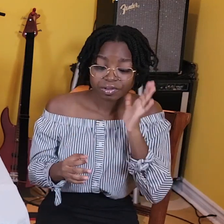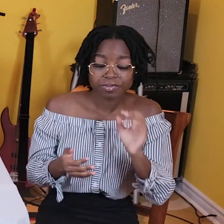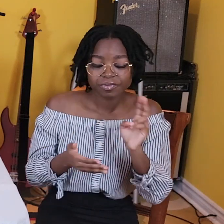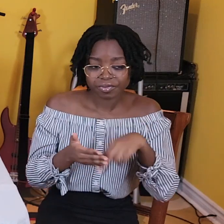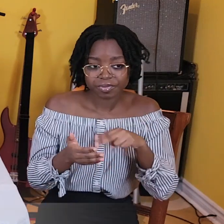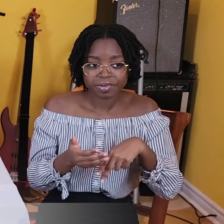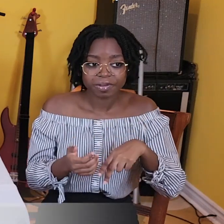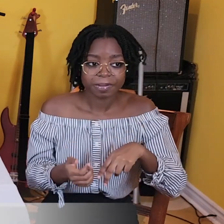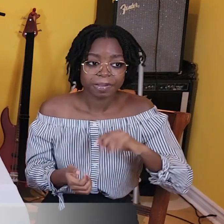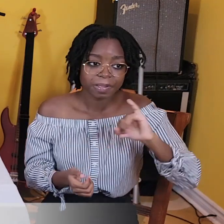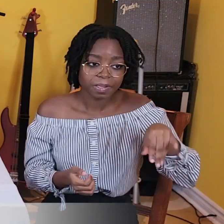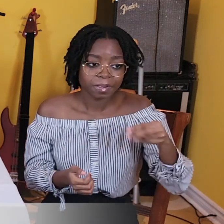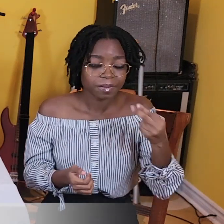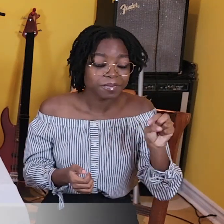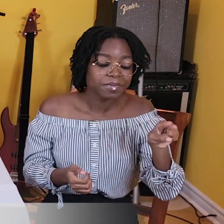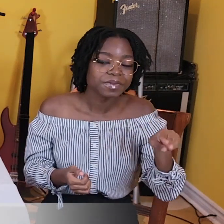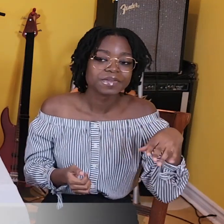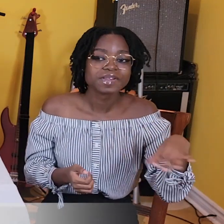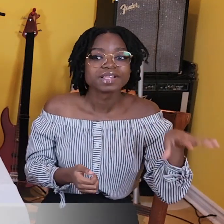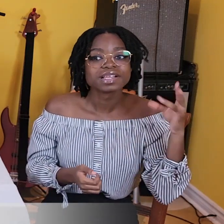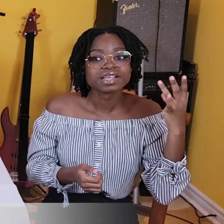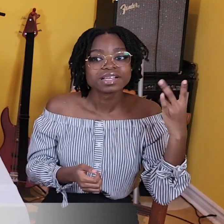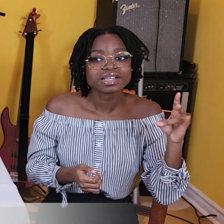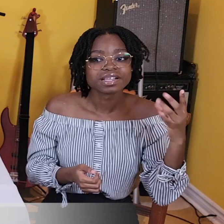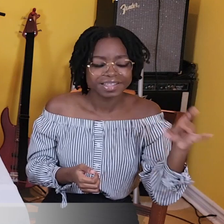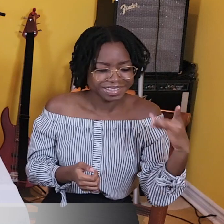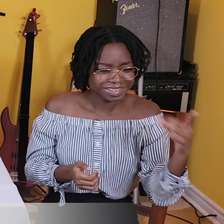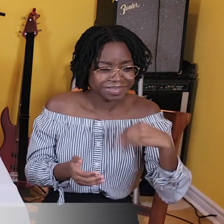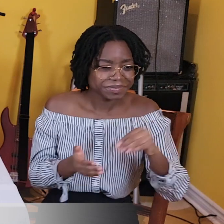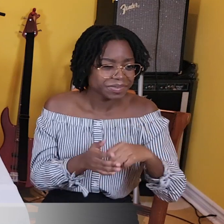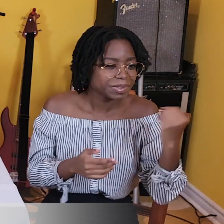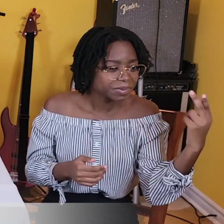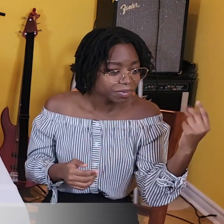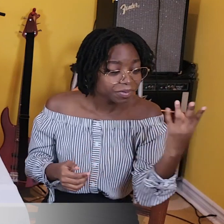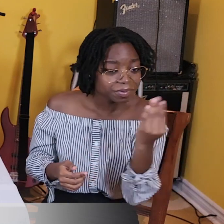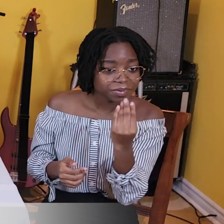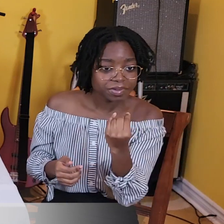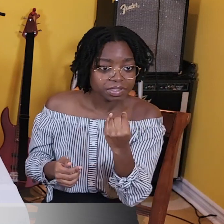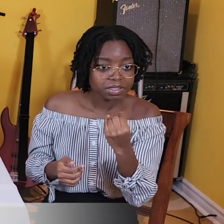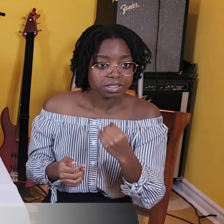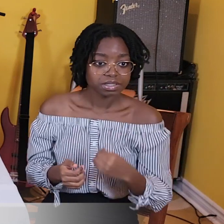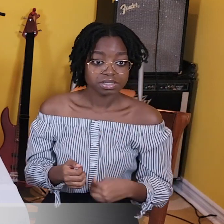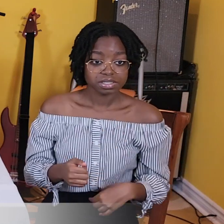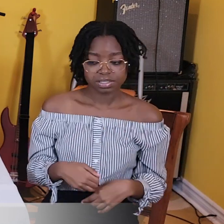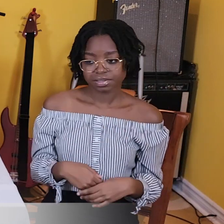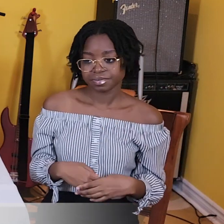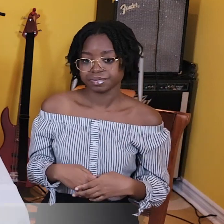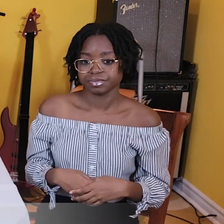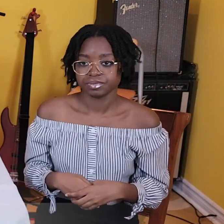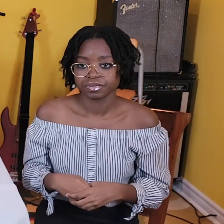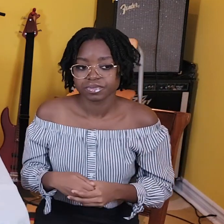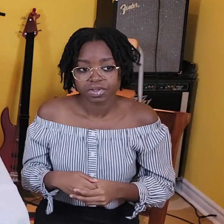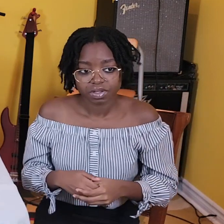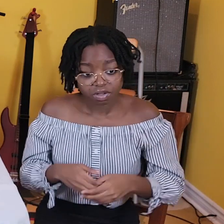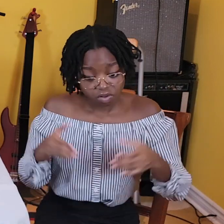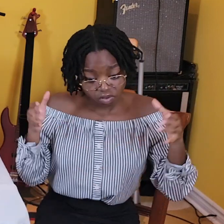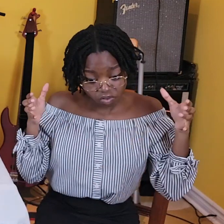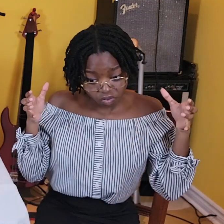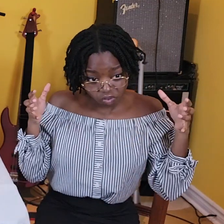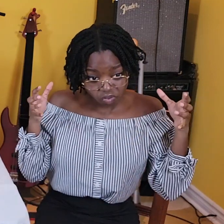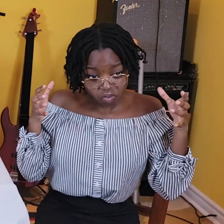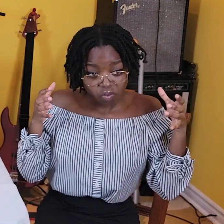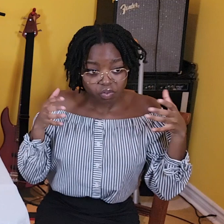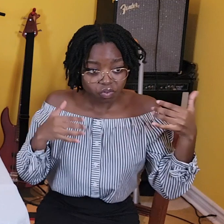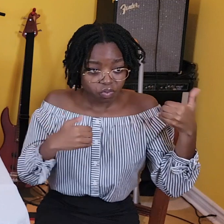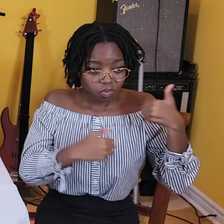John chapter 18, verse 12 to 14. Then the detachment of troops and the captain and the officers